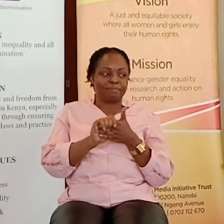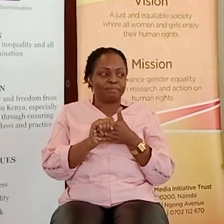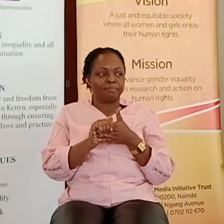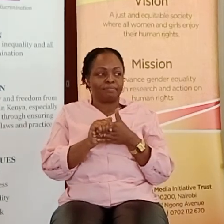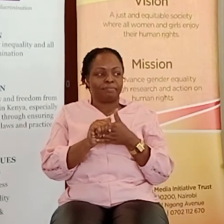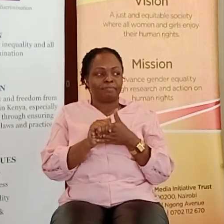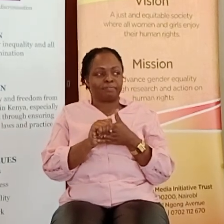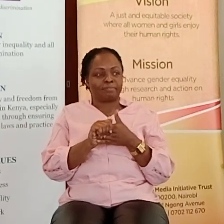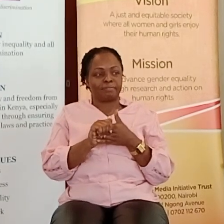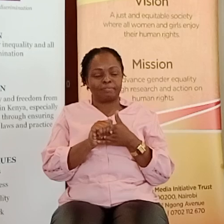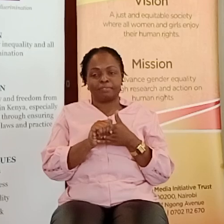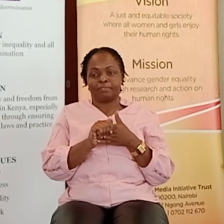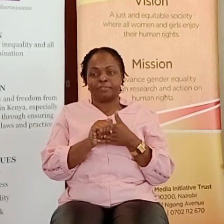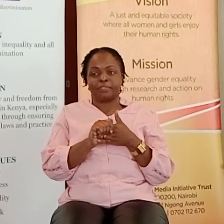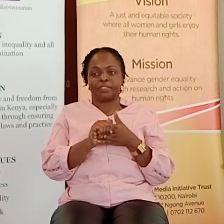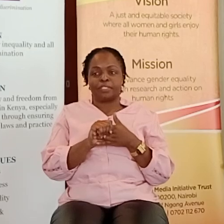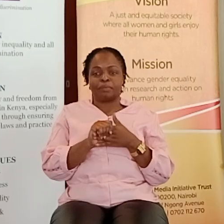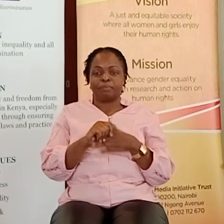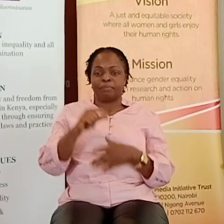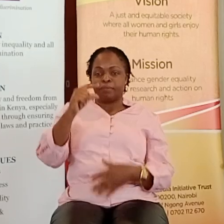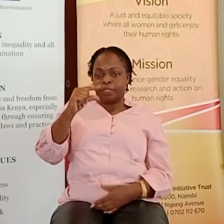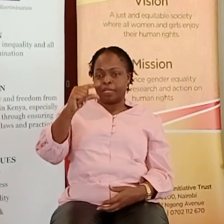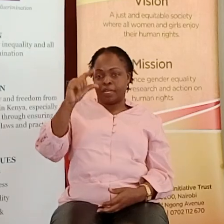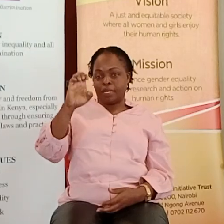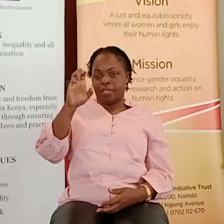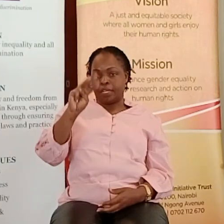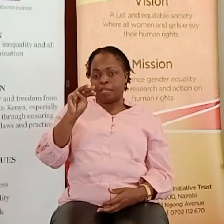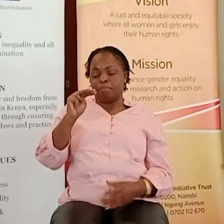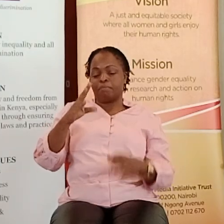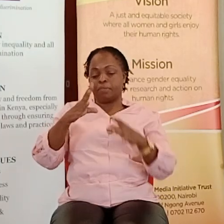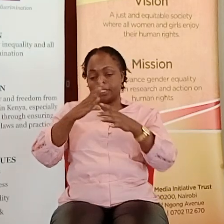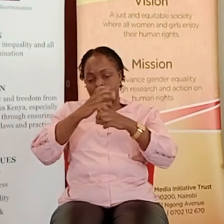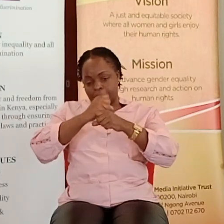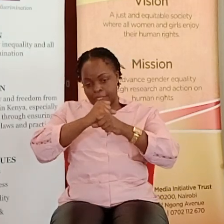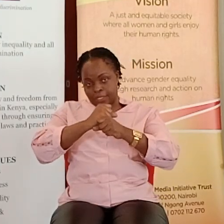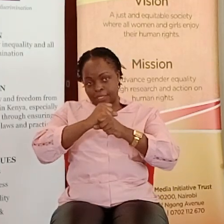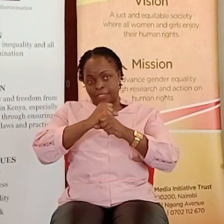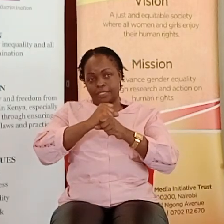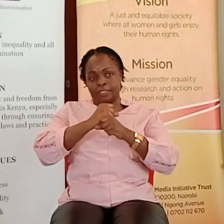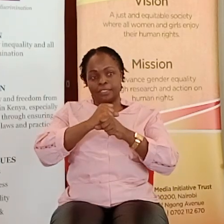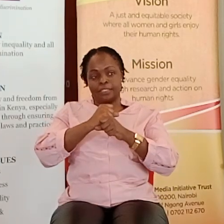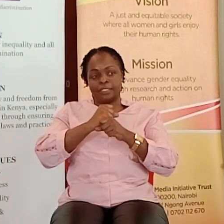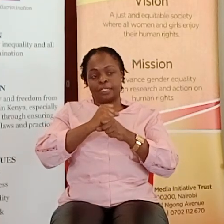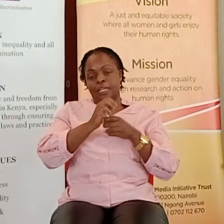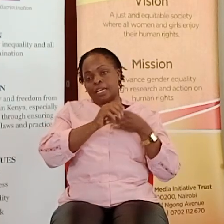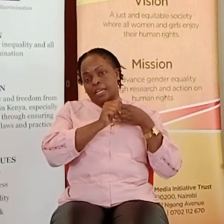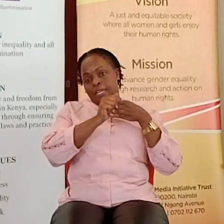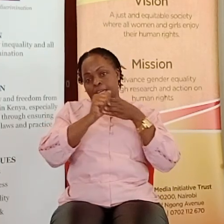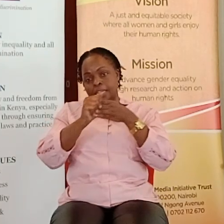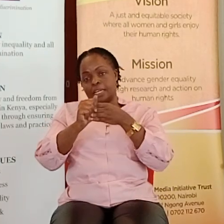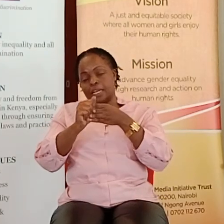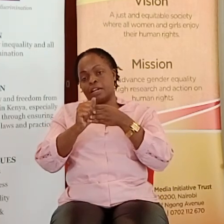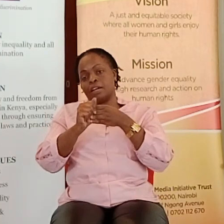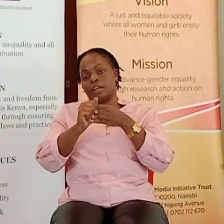the Game Trust represent the leader of delegation for Game